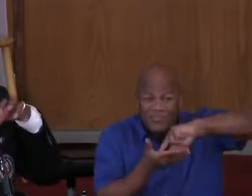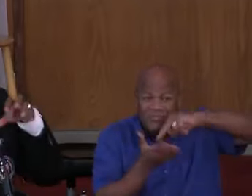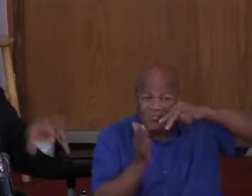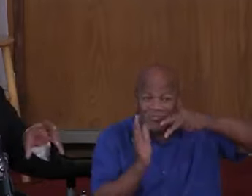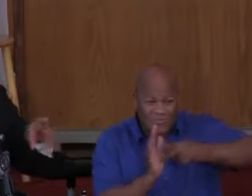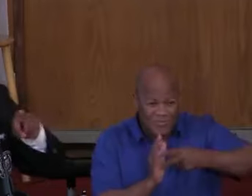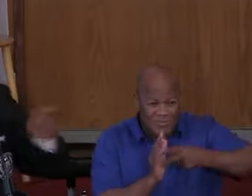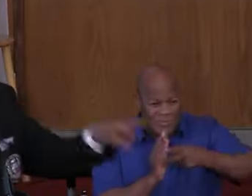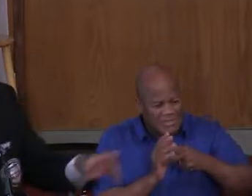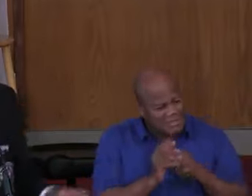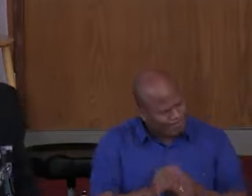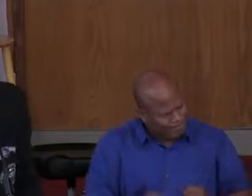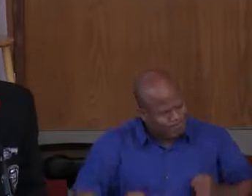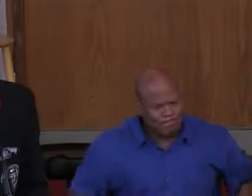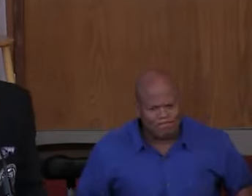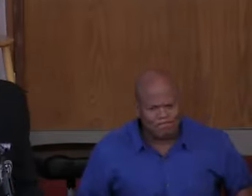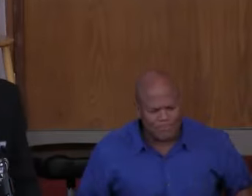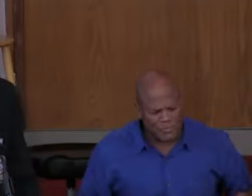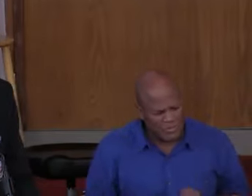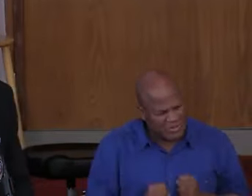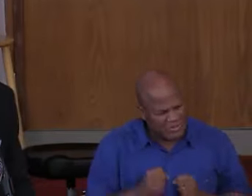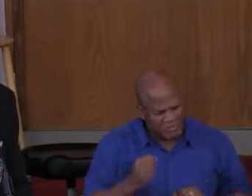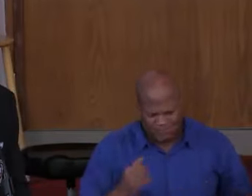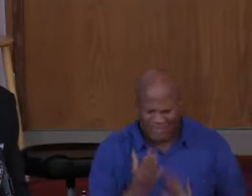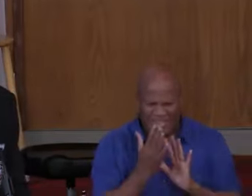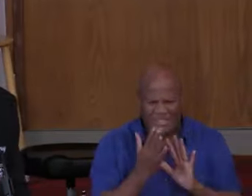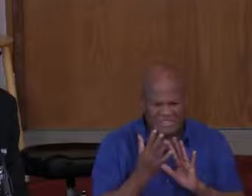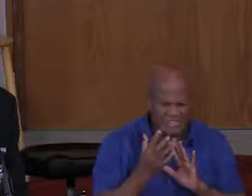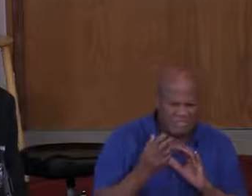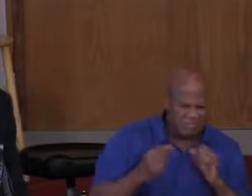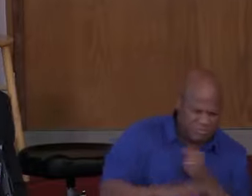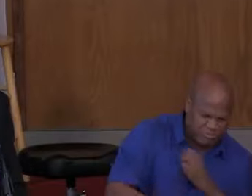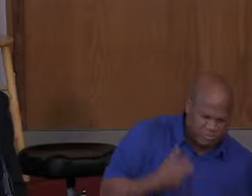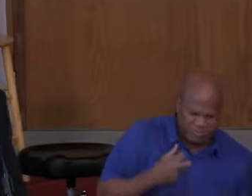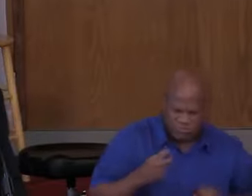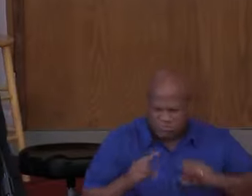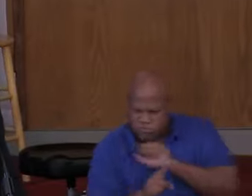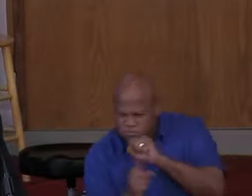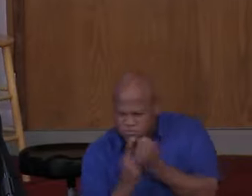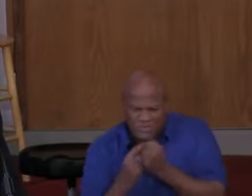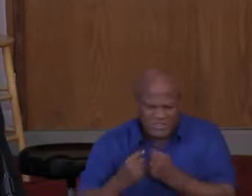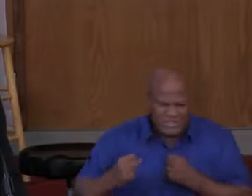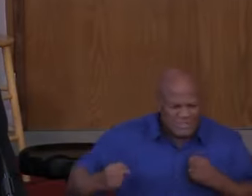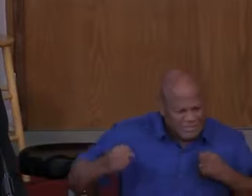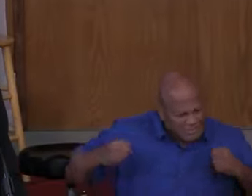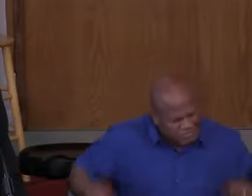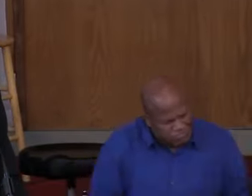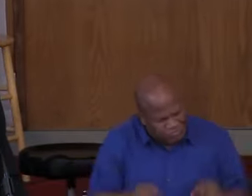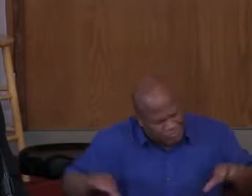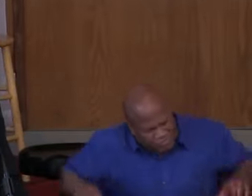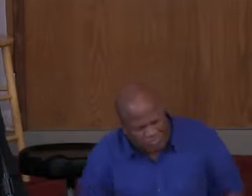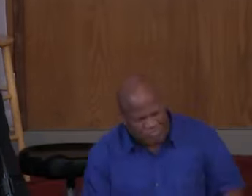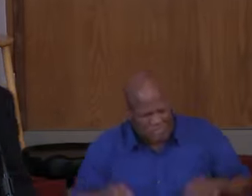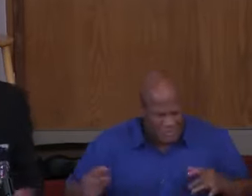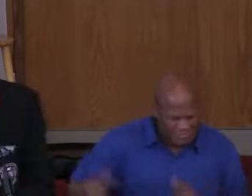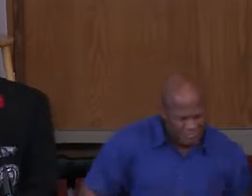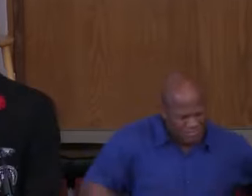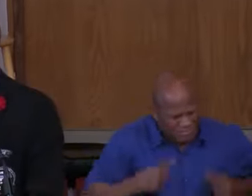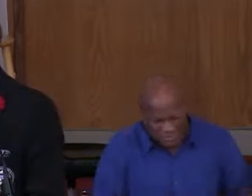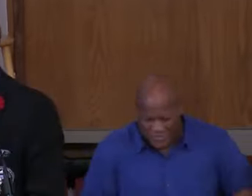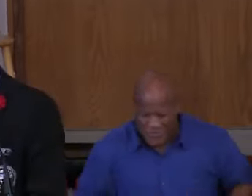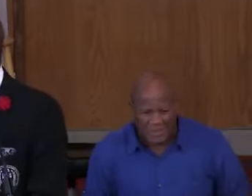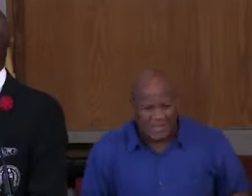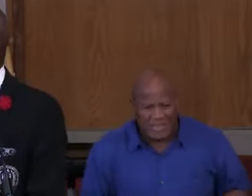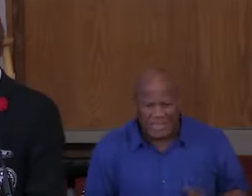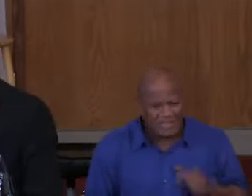through adversity without giving up, to get knocked down and get back up. Modern culture has